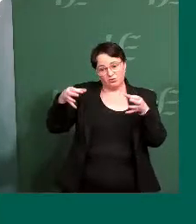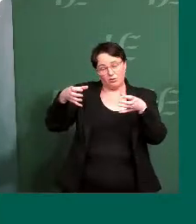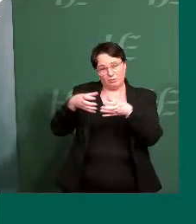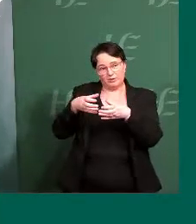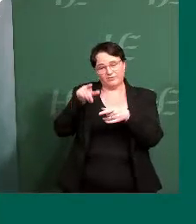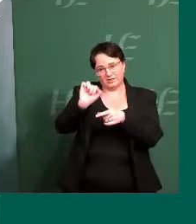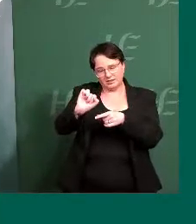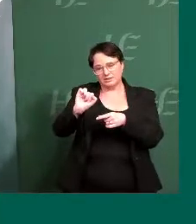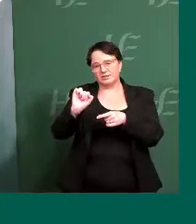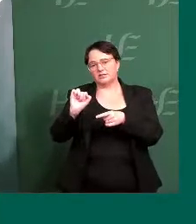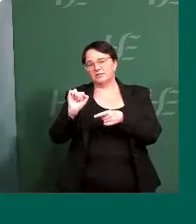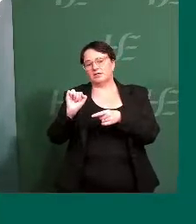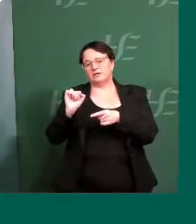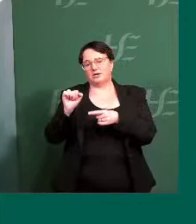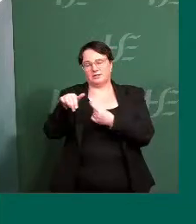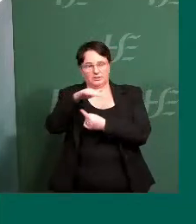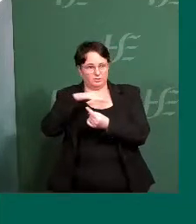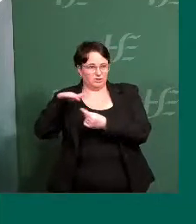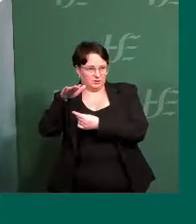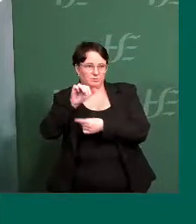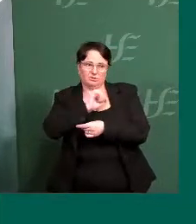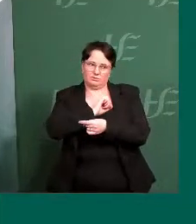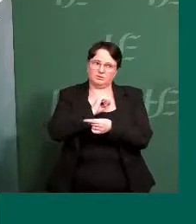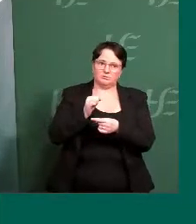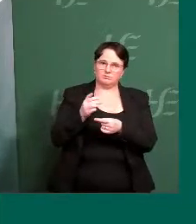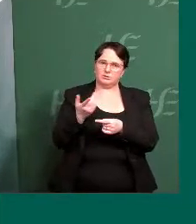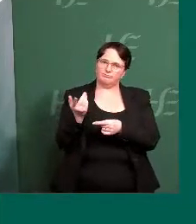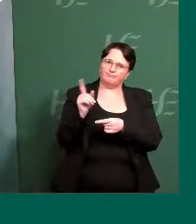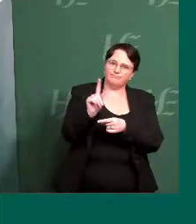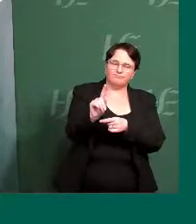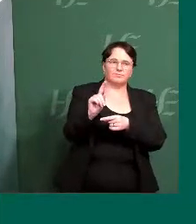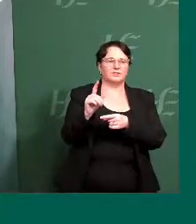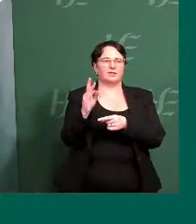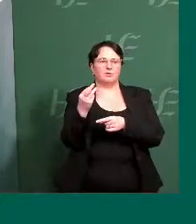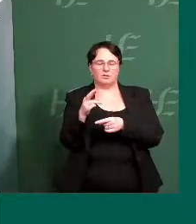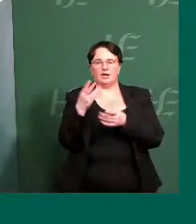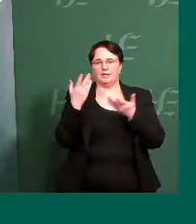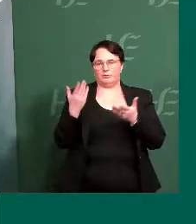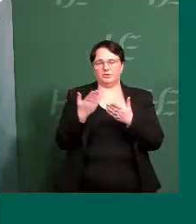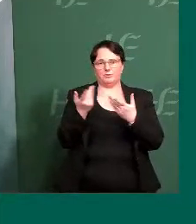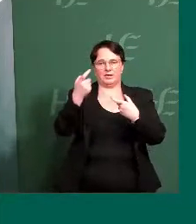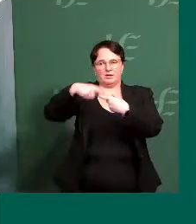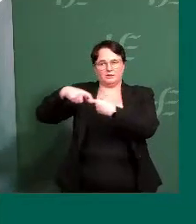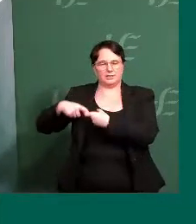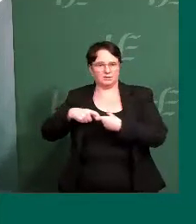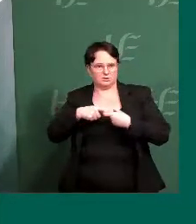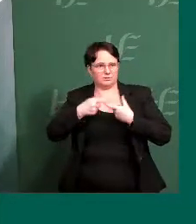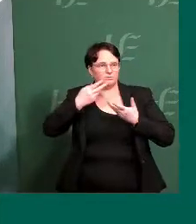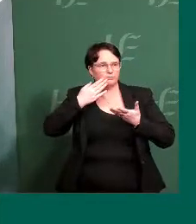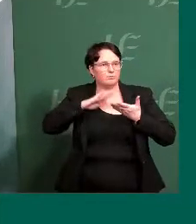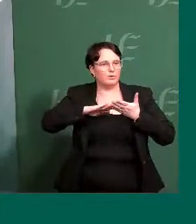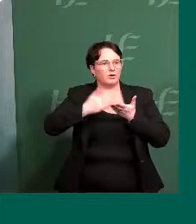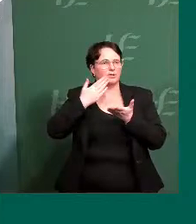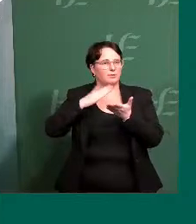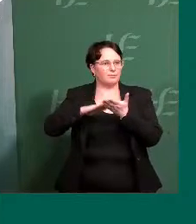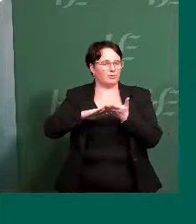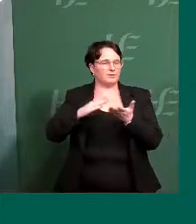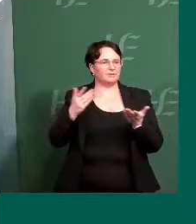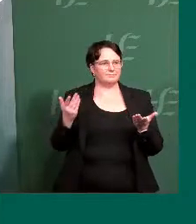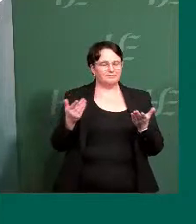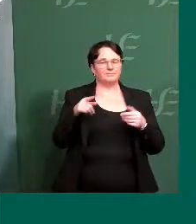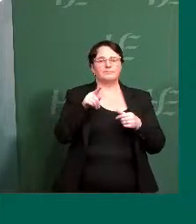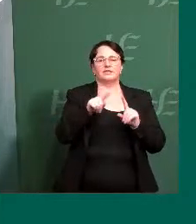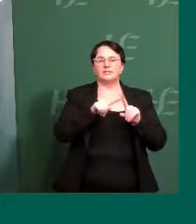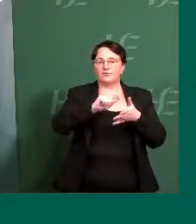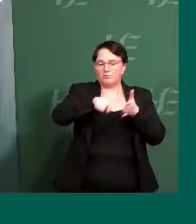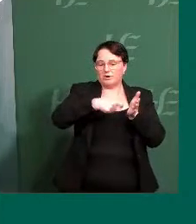nature of the conditions that they have. And they're being contacted with a view to appointments as we speak. So a range of initiatives have been undertaken, and also, of